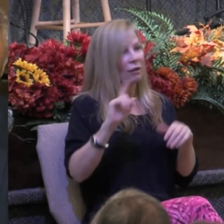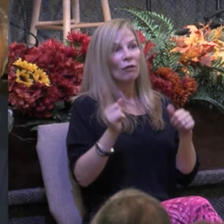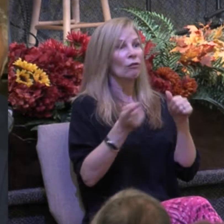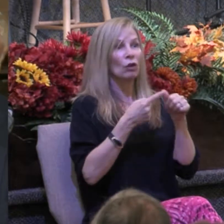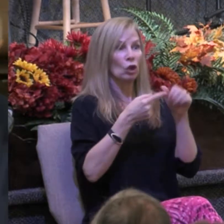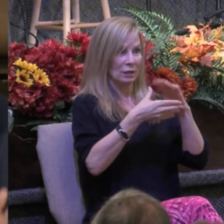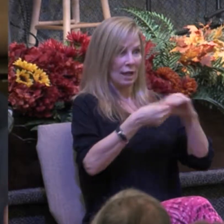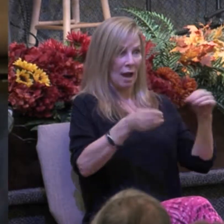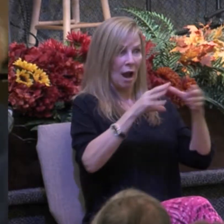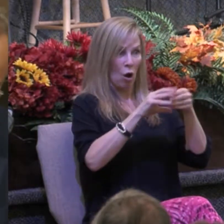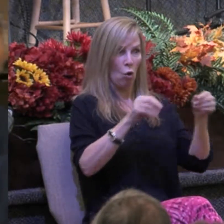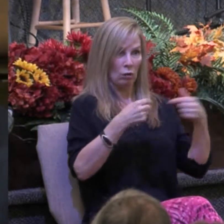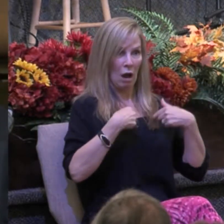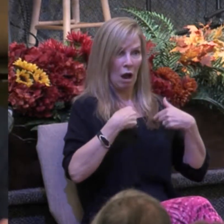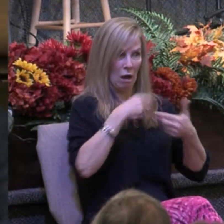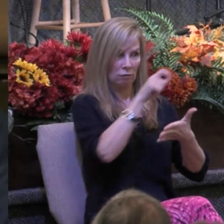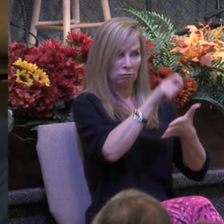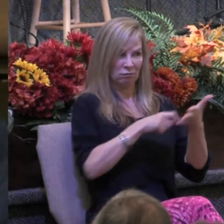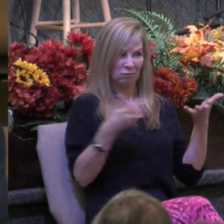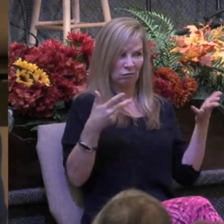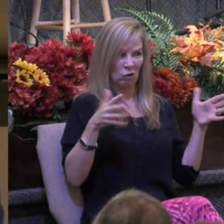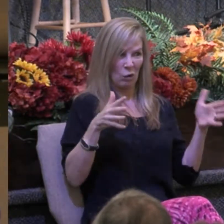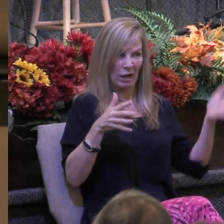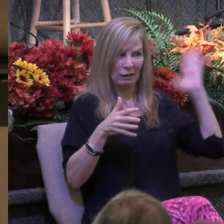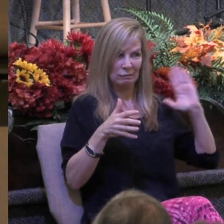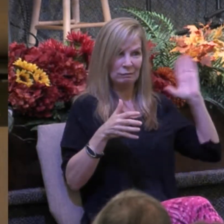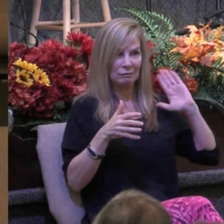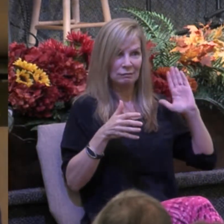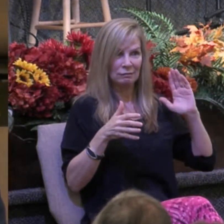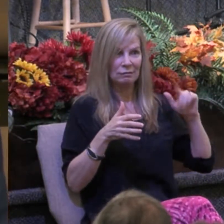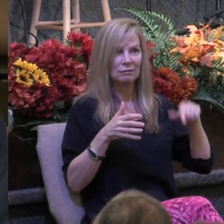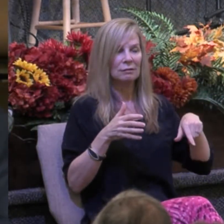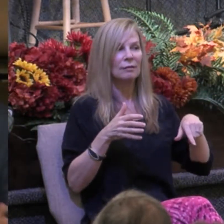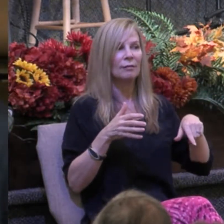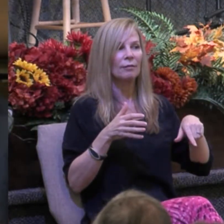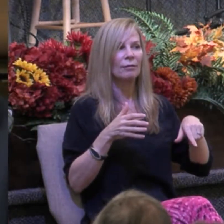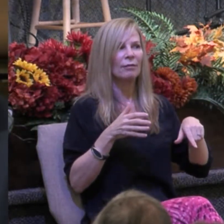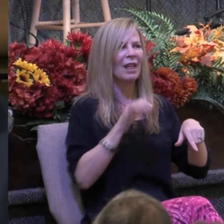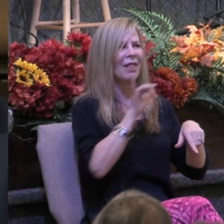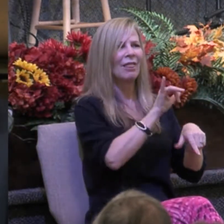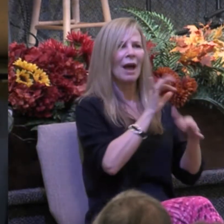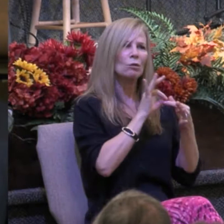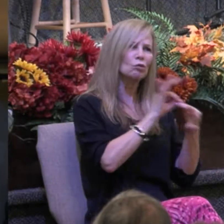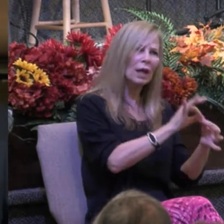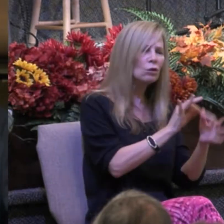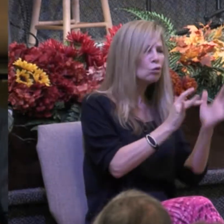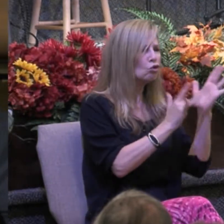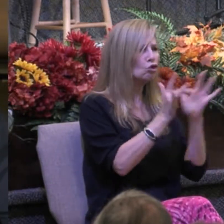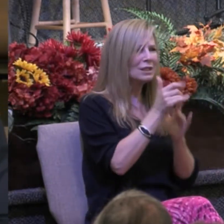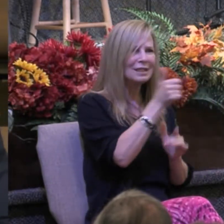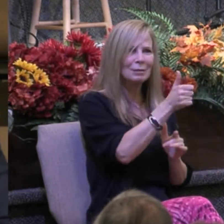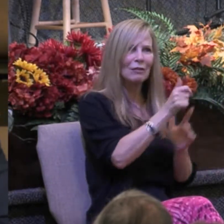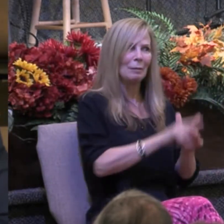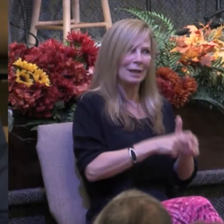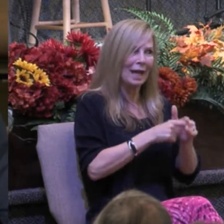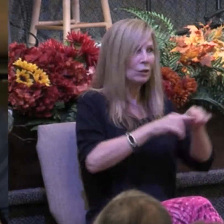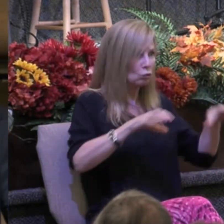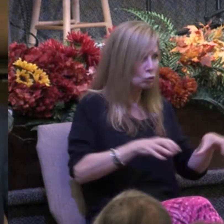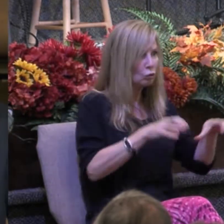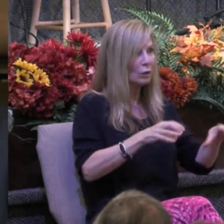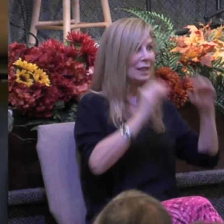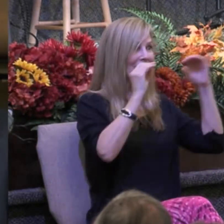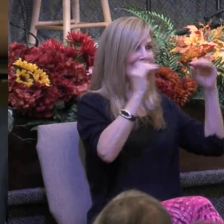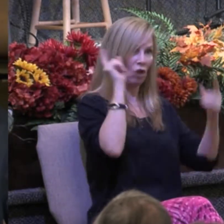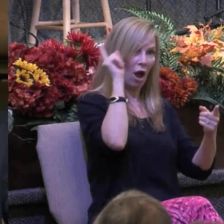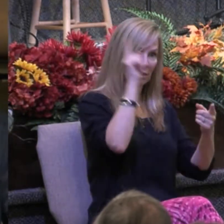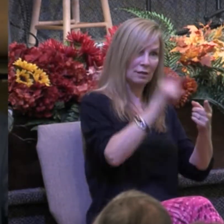account, notice, the first account I composed, Theophilus, about all that Jesus began to do and teach until the day when he was